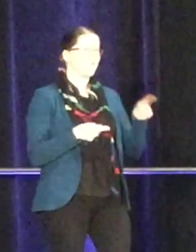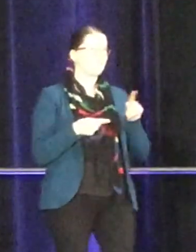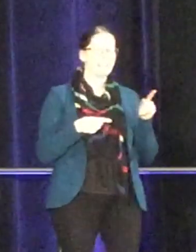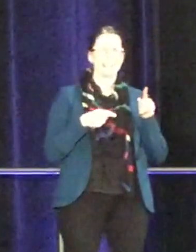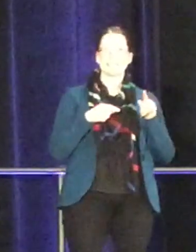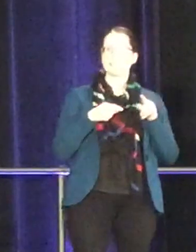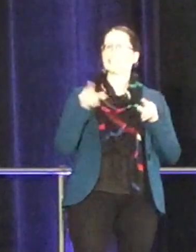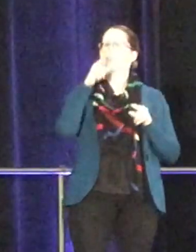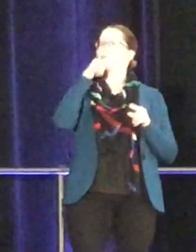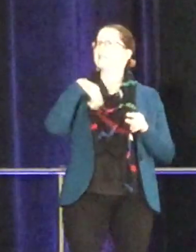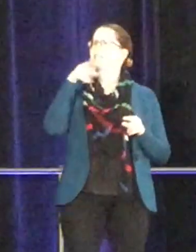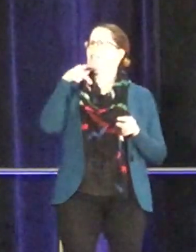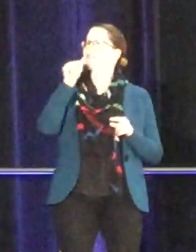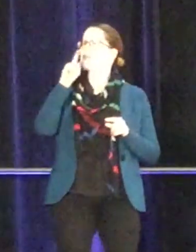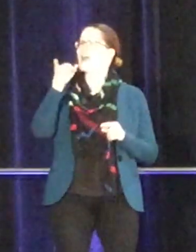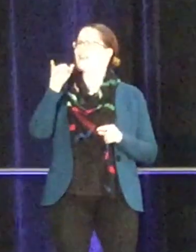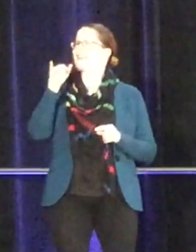Ma'am, do you say Patty or Kathy?